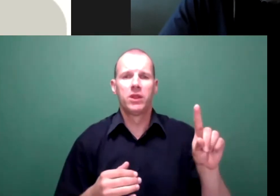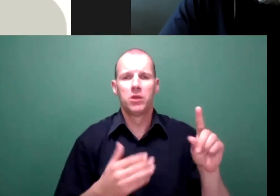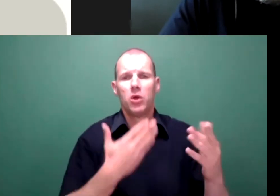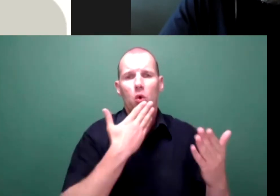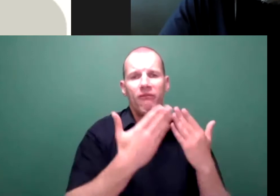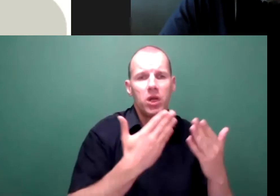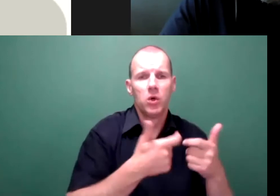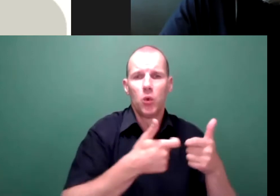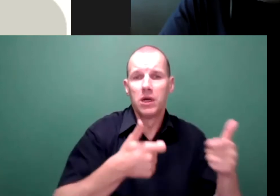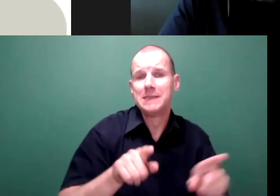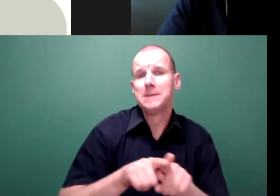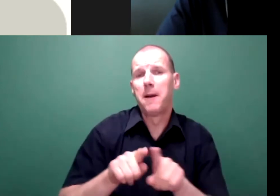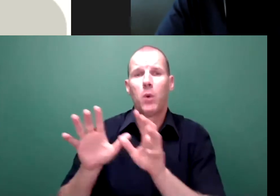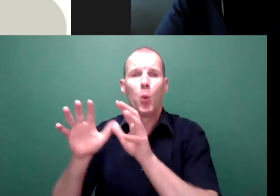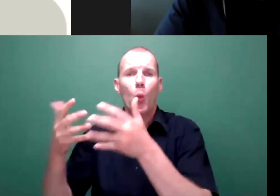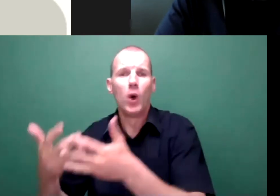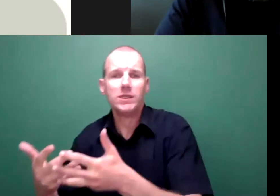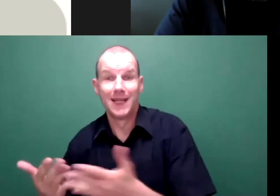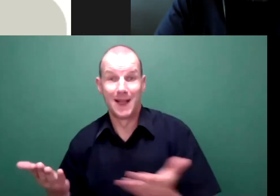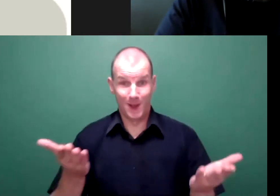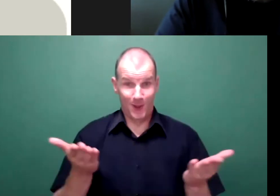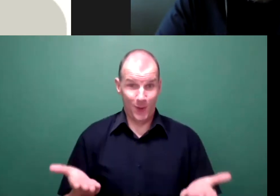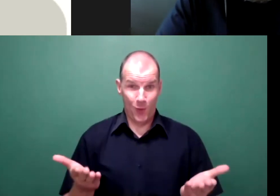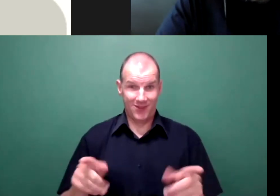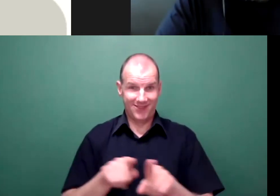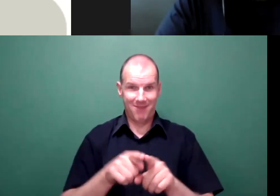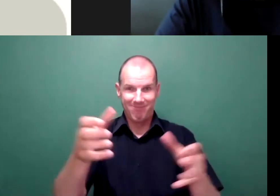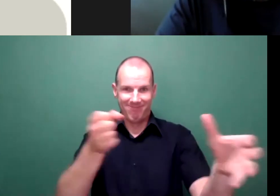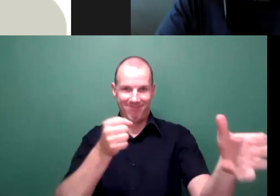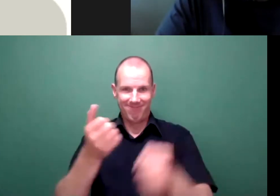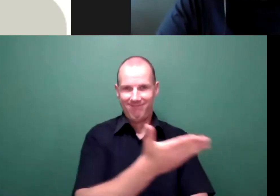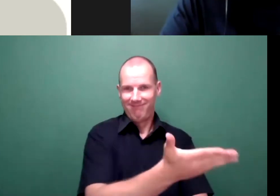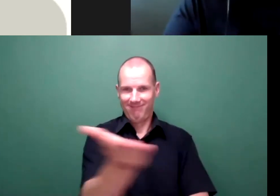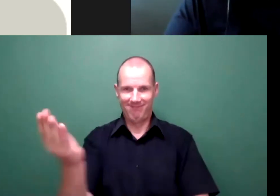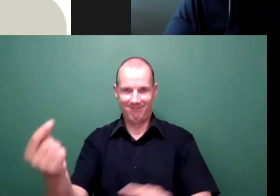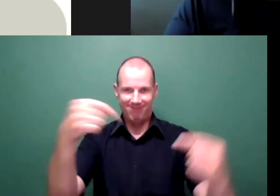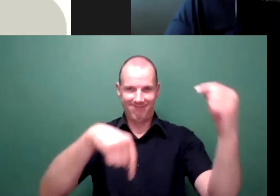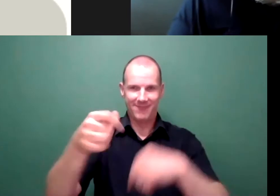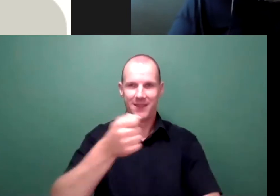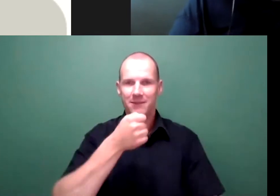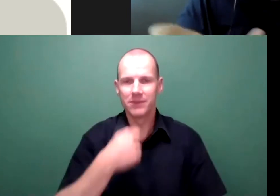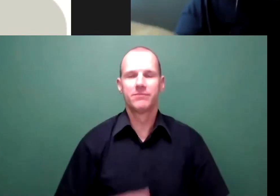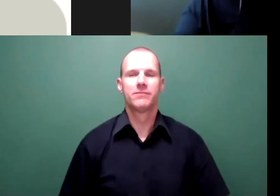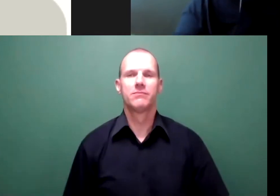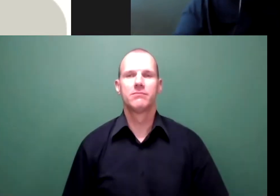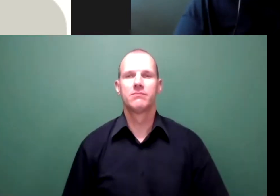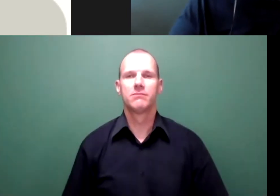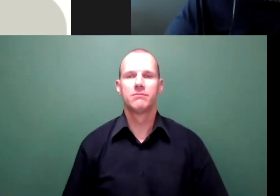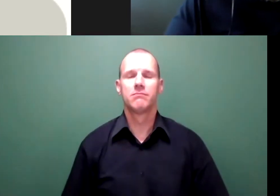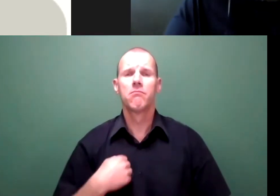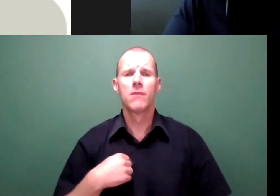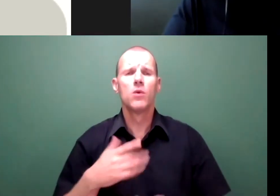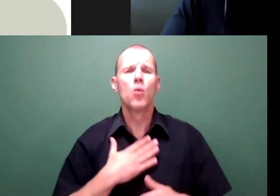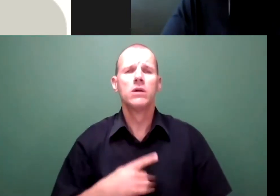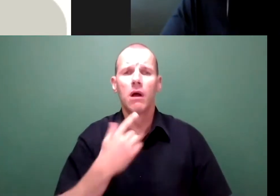it's not only that we use interpreters for conferencing. We, like Wesley, we have interpreters using